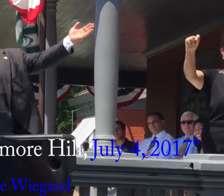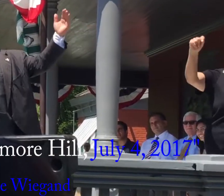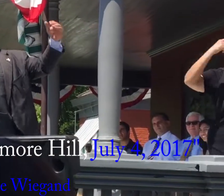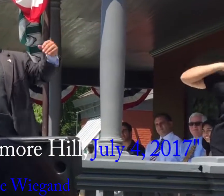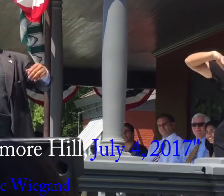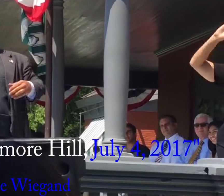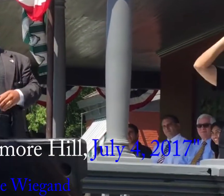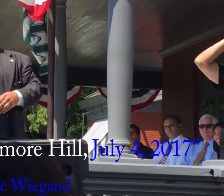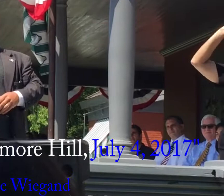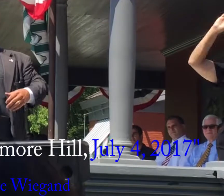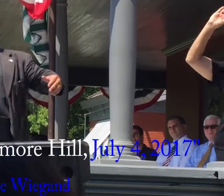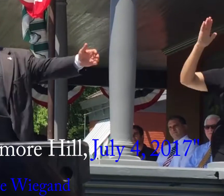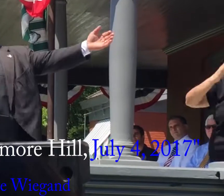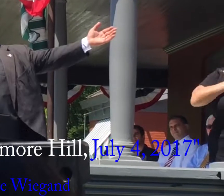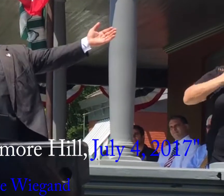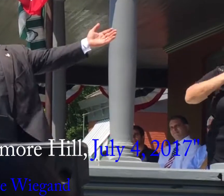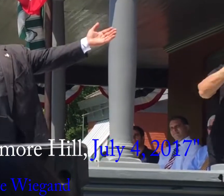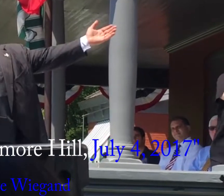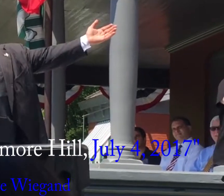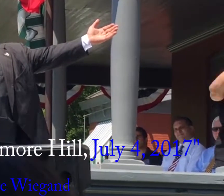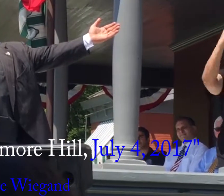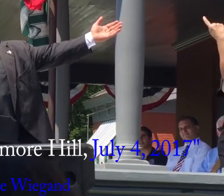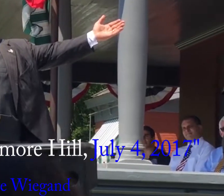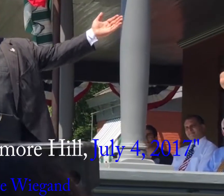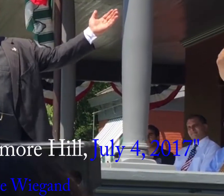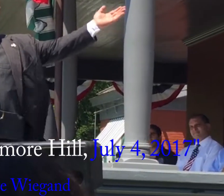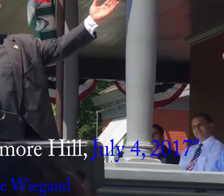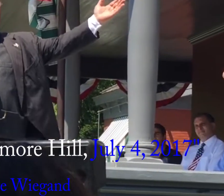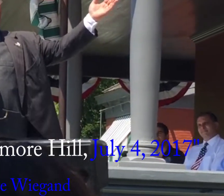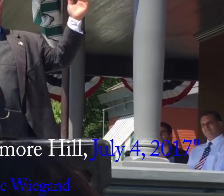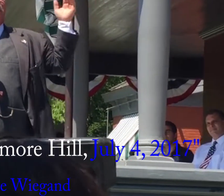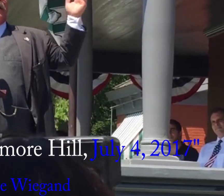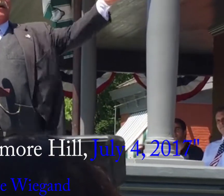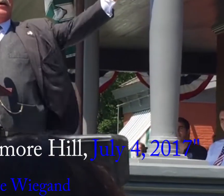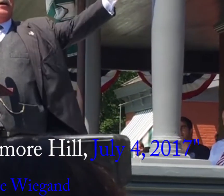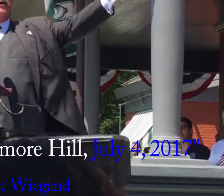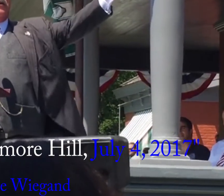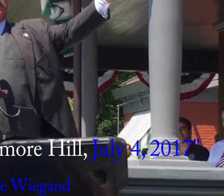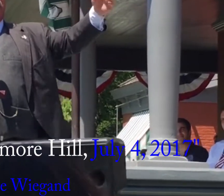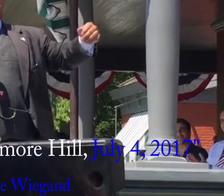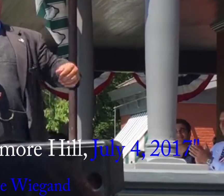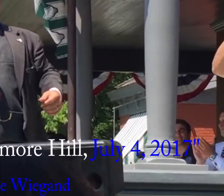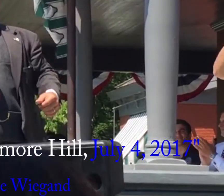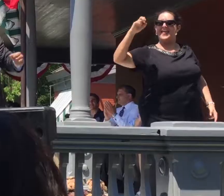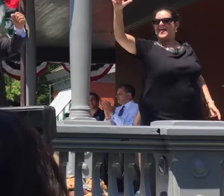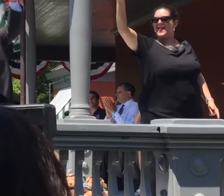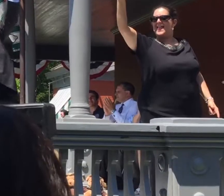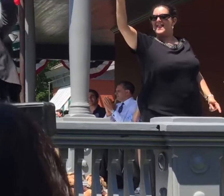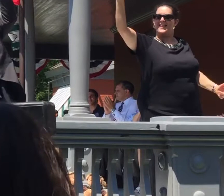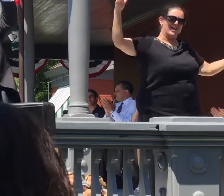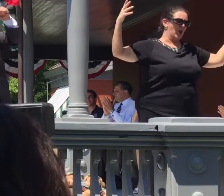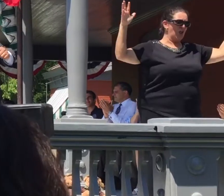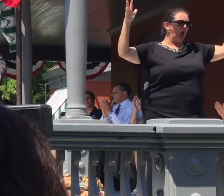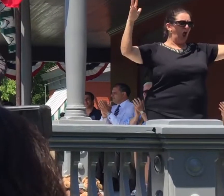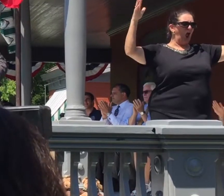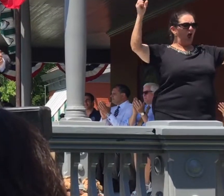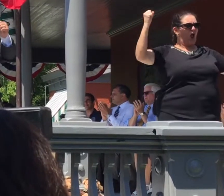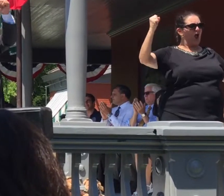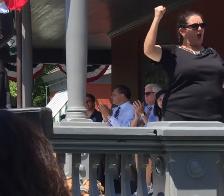bid you happy Independence Day and welcome to Sagamore Hill!